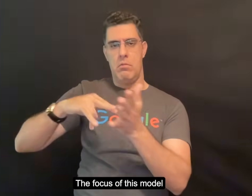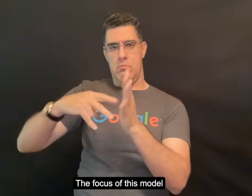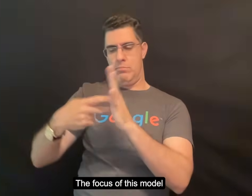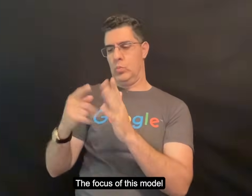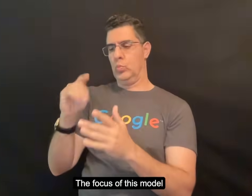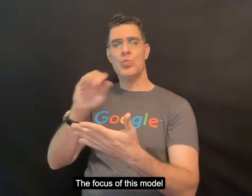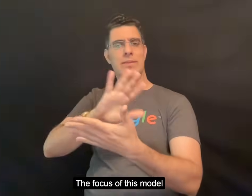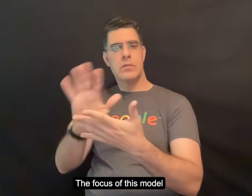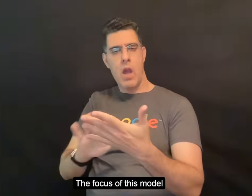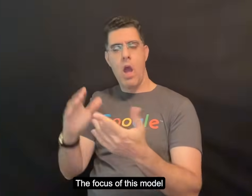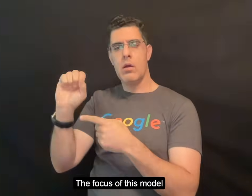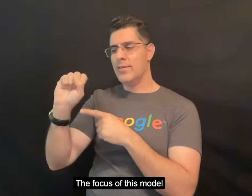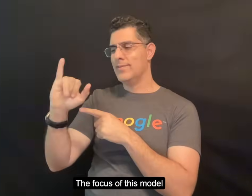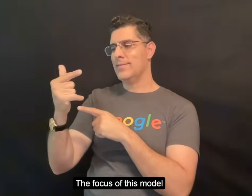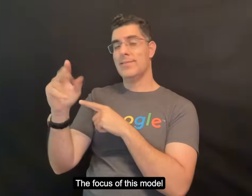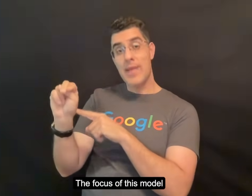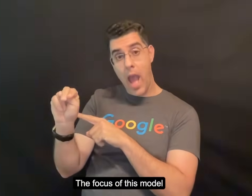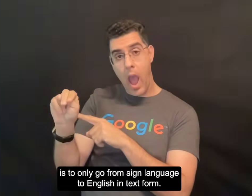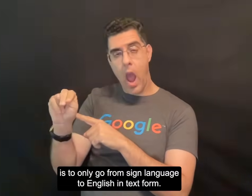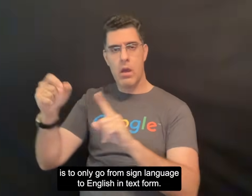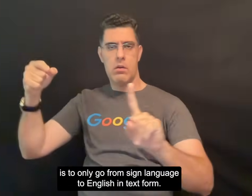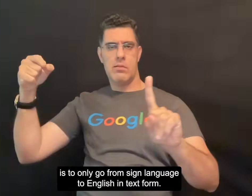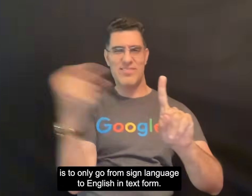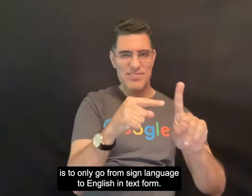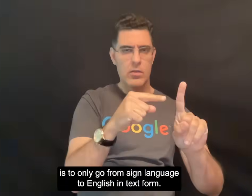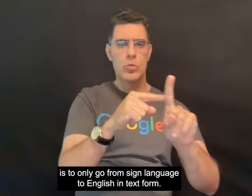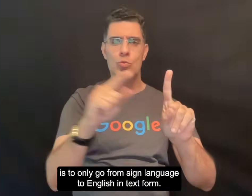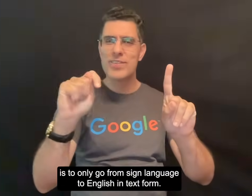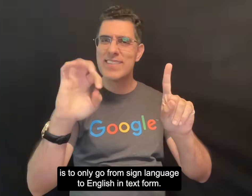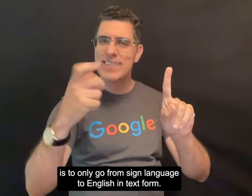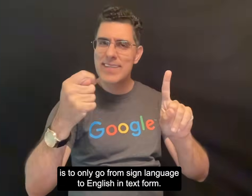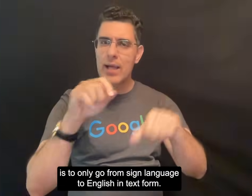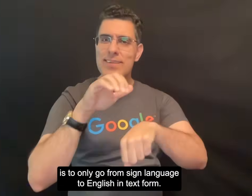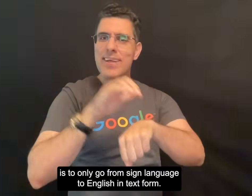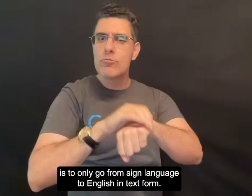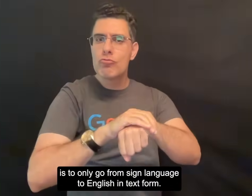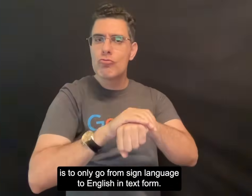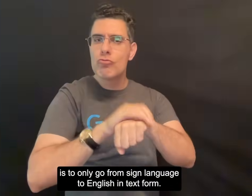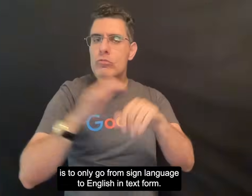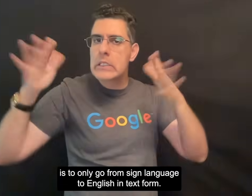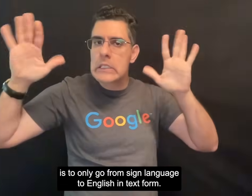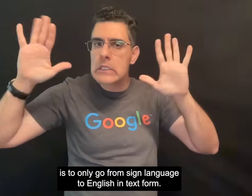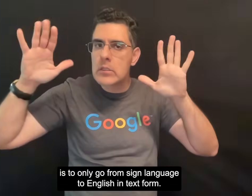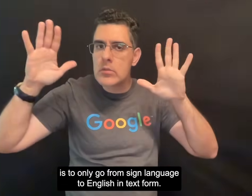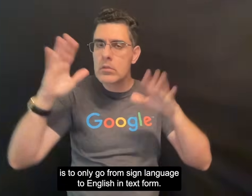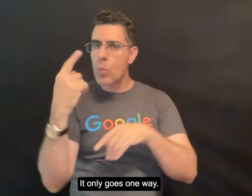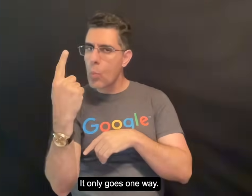is to only go from sign language to English in text form. It